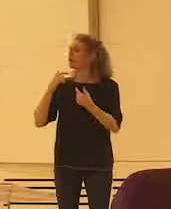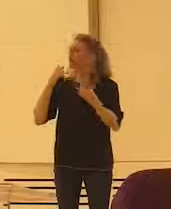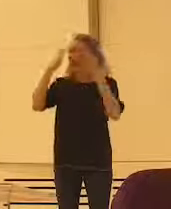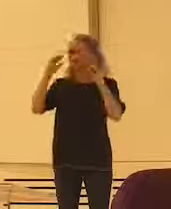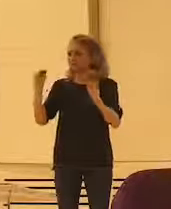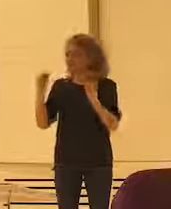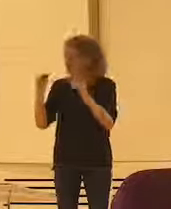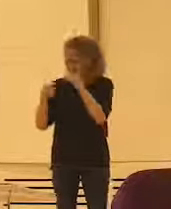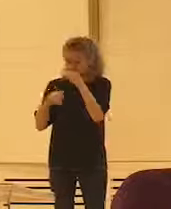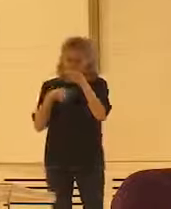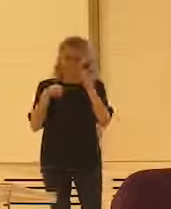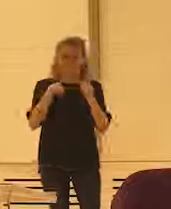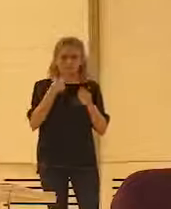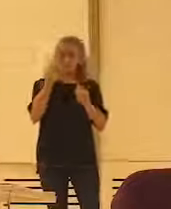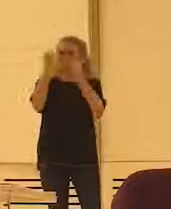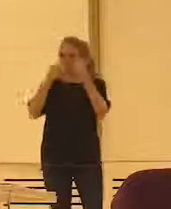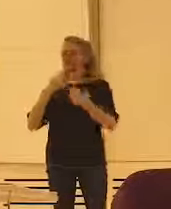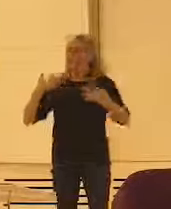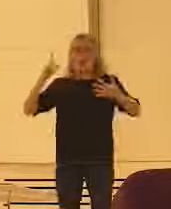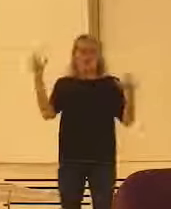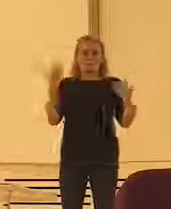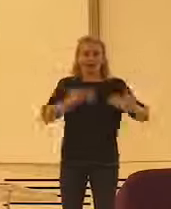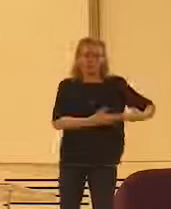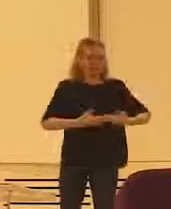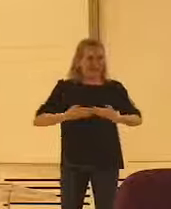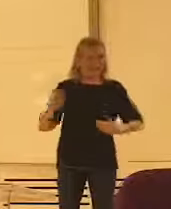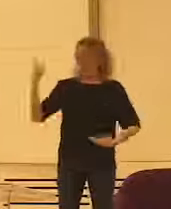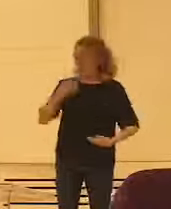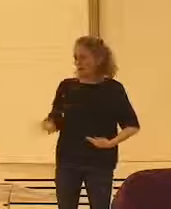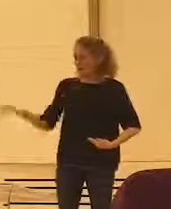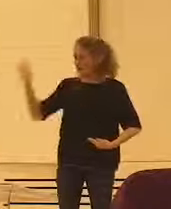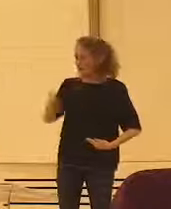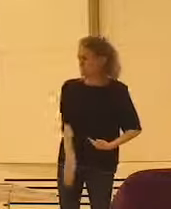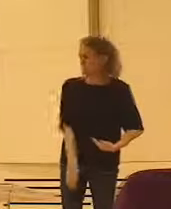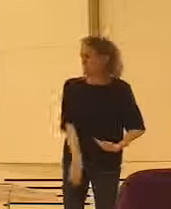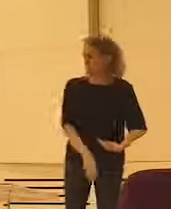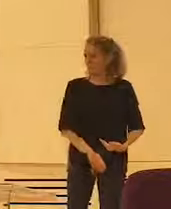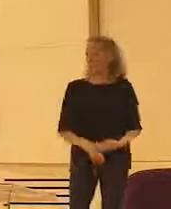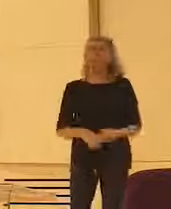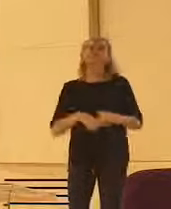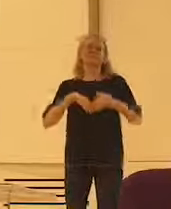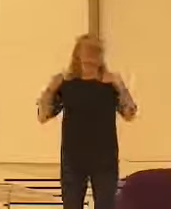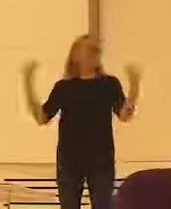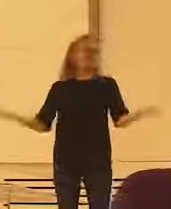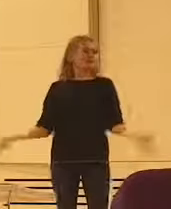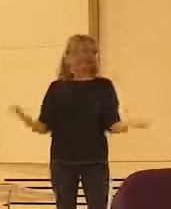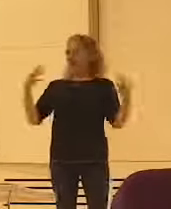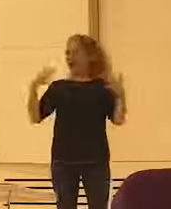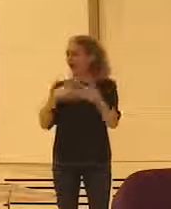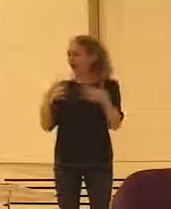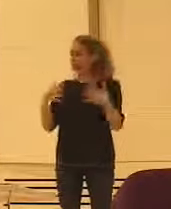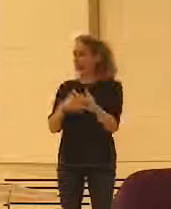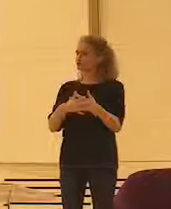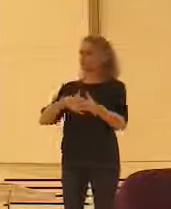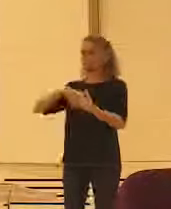psychosocial health and education, whatever subject being taught. So where do babies come from and